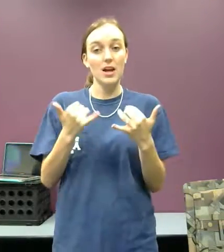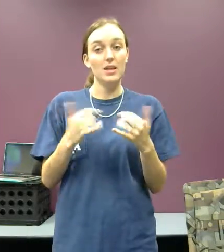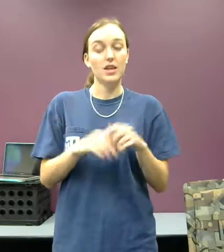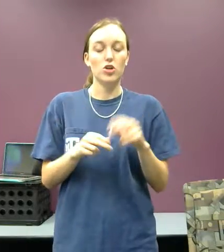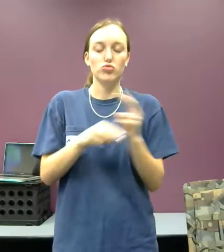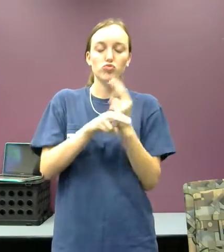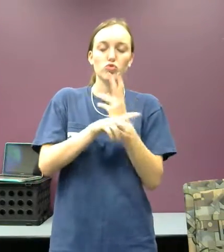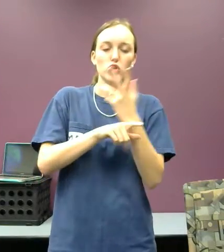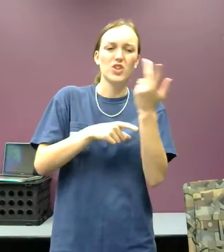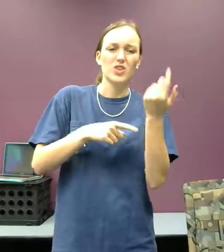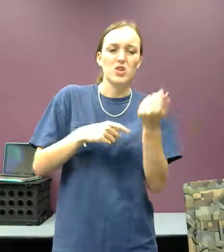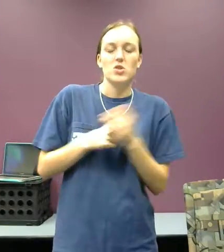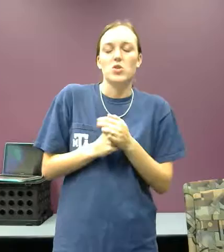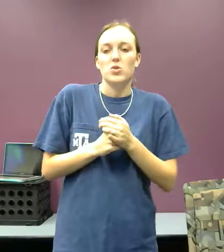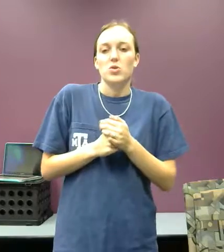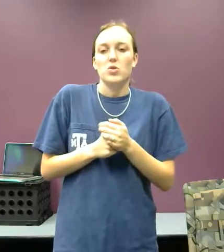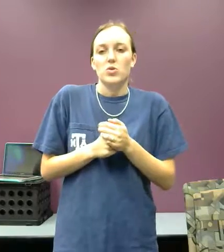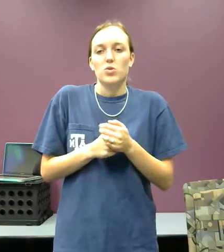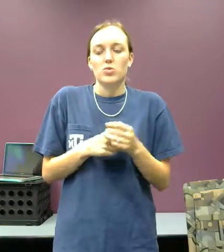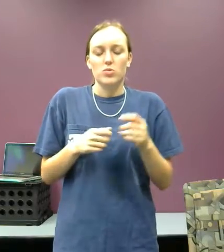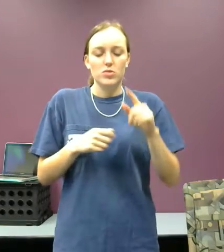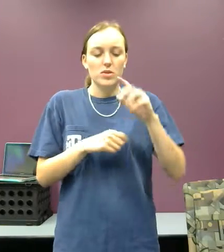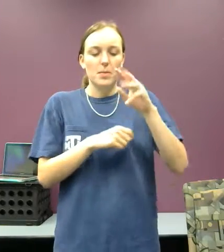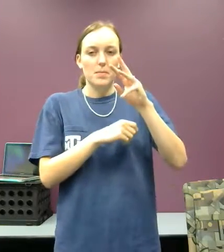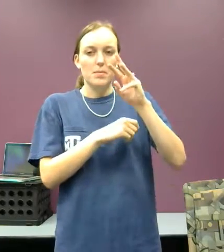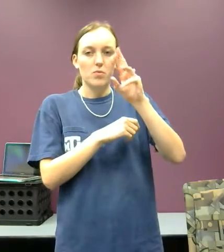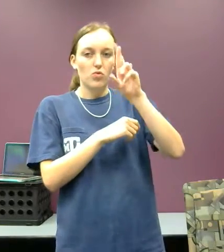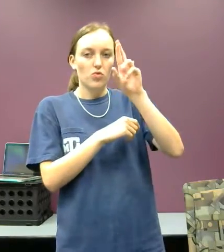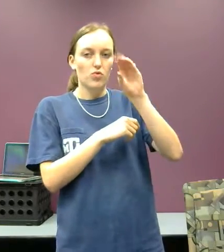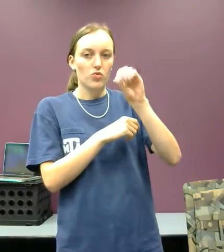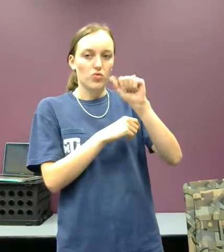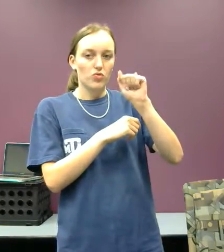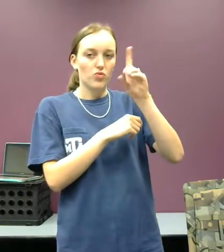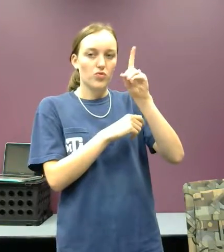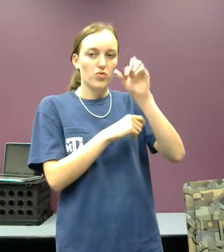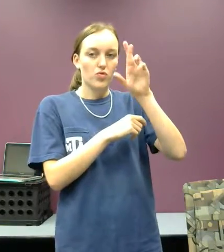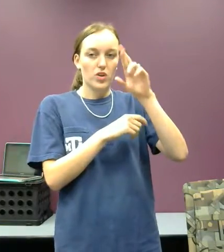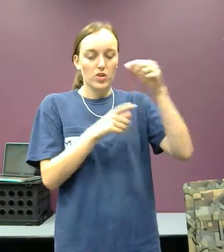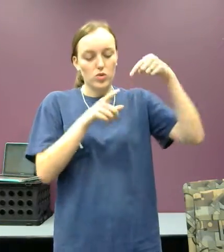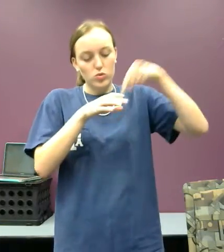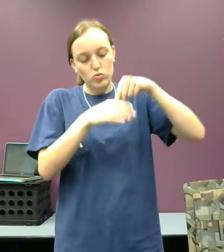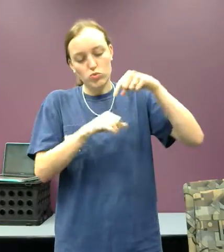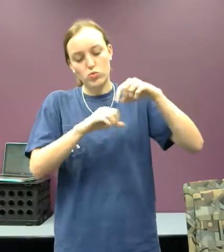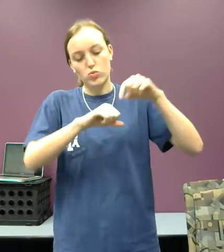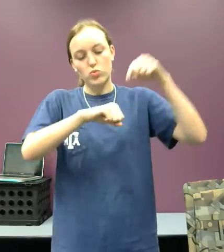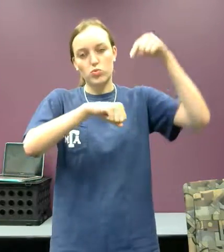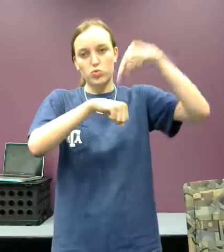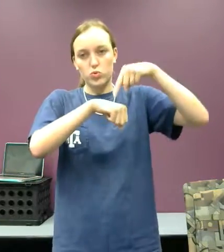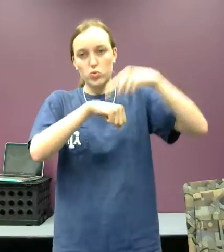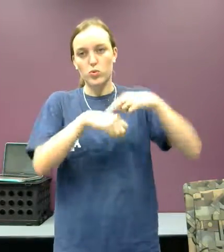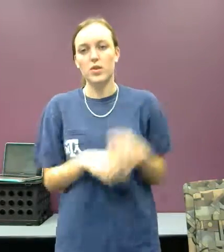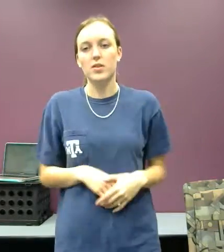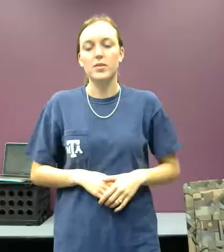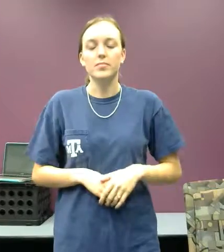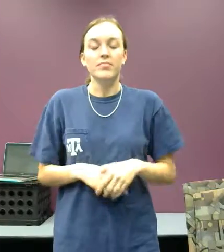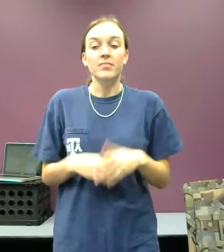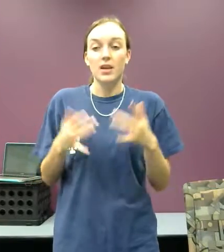what lurks beneath the planet's dense cloud cover. And scientists have done more than just observe Venus, the goddess of love, from afar. They've landed